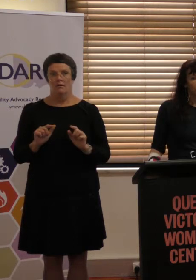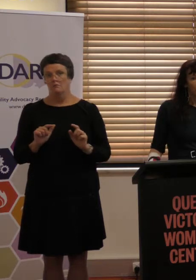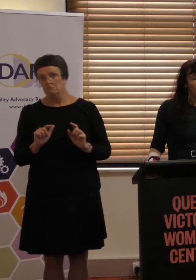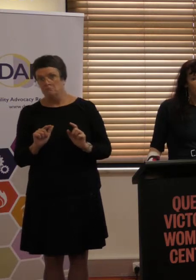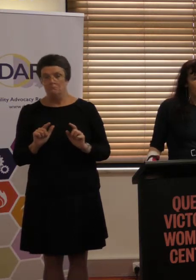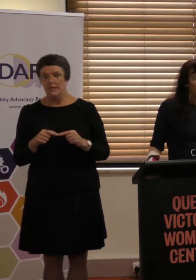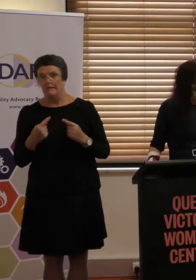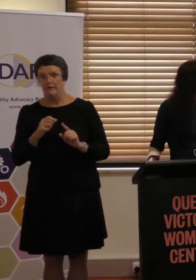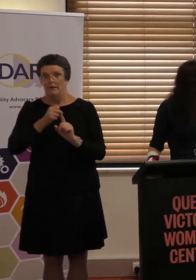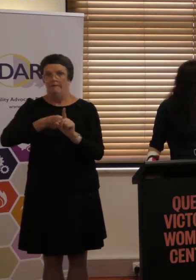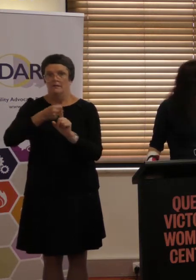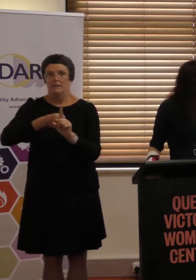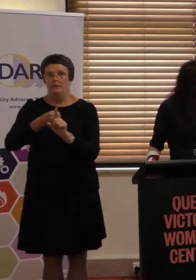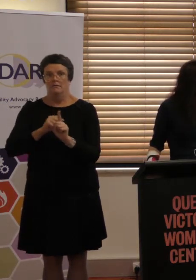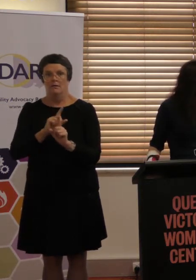available.